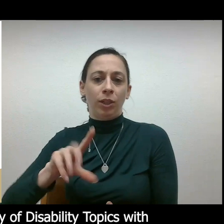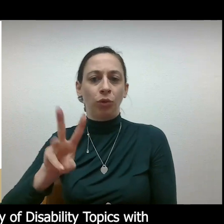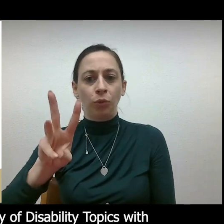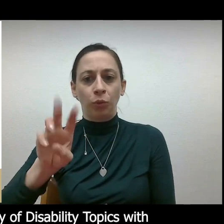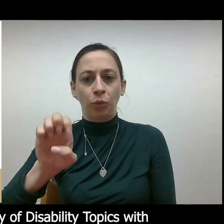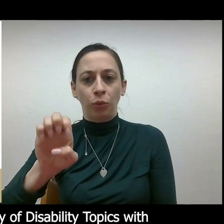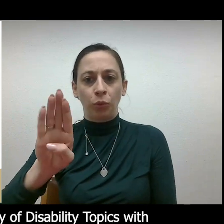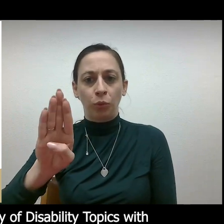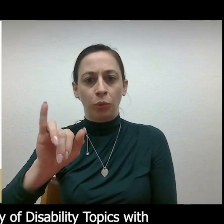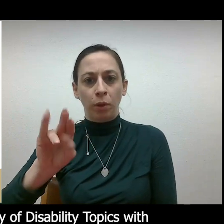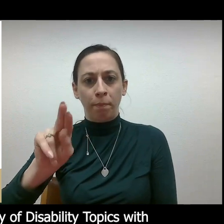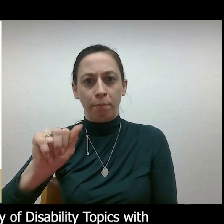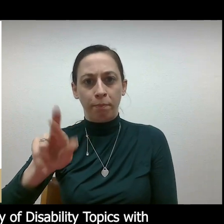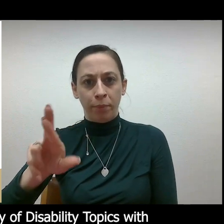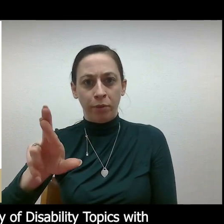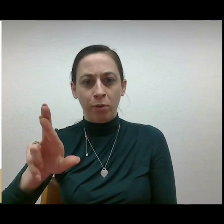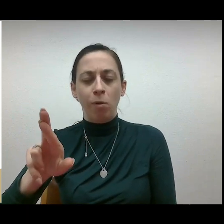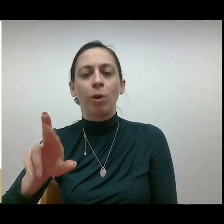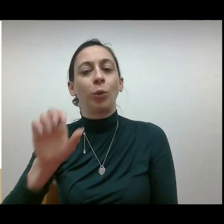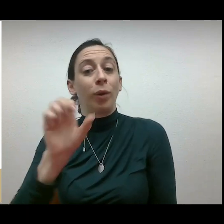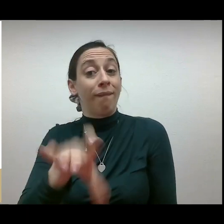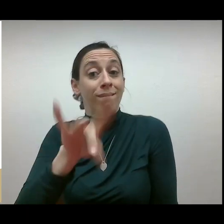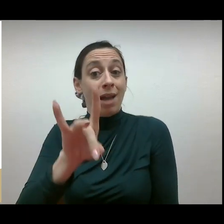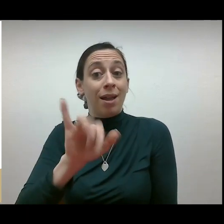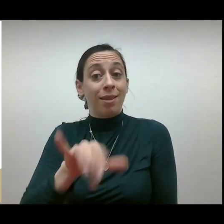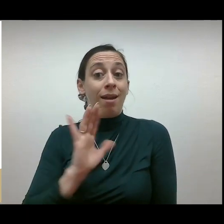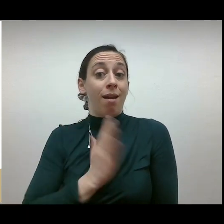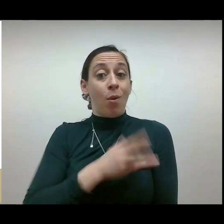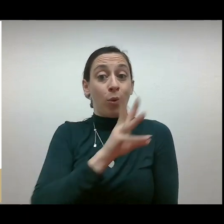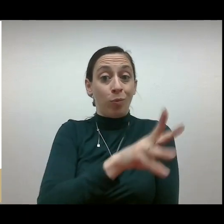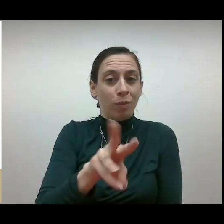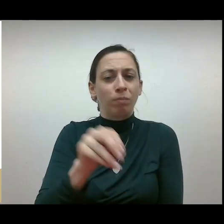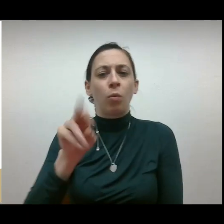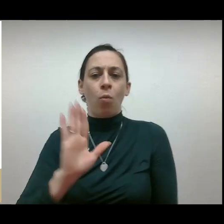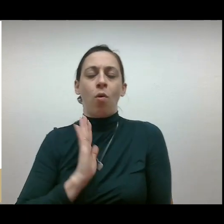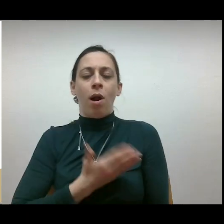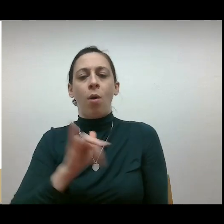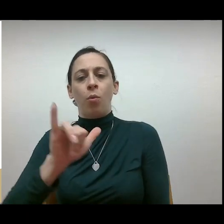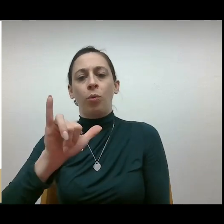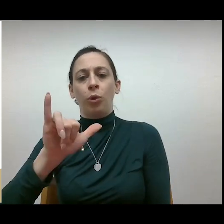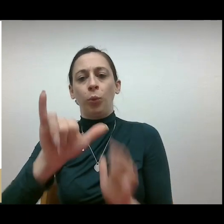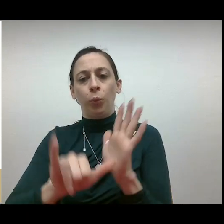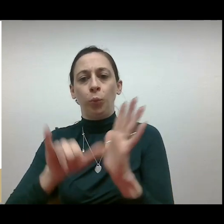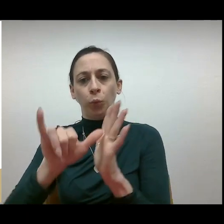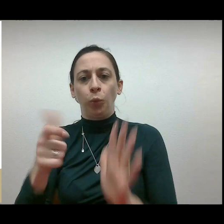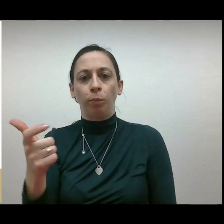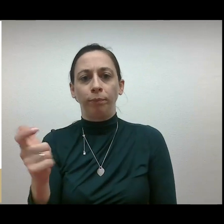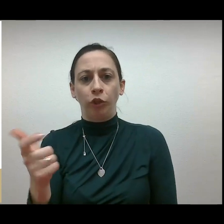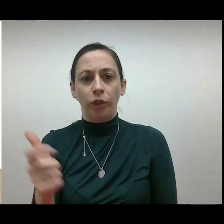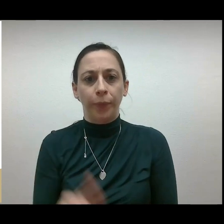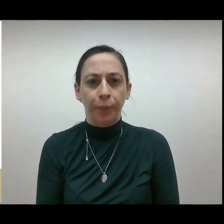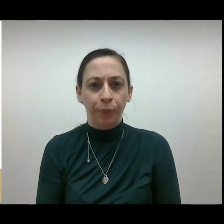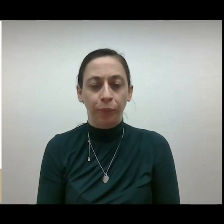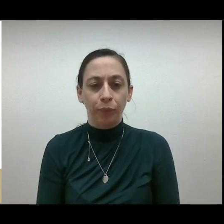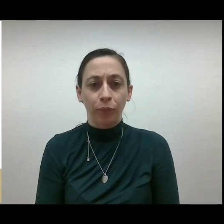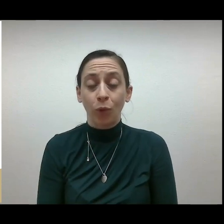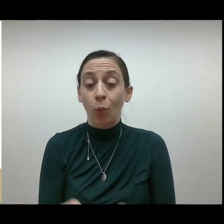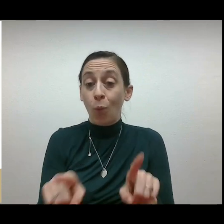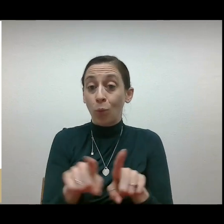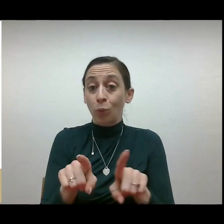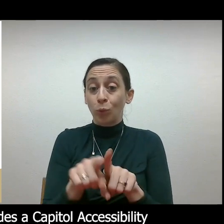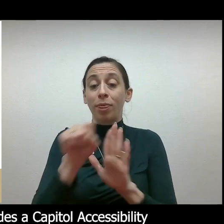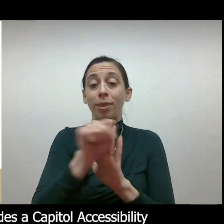Texas Legislature webinar, which can be found on our webpage or on our YouTube